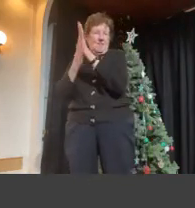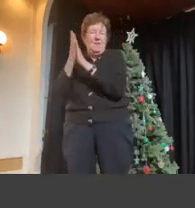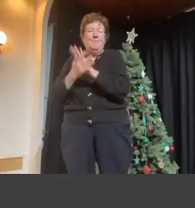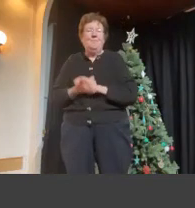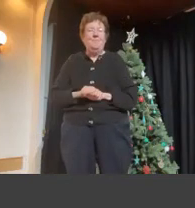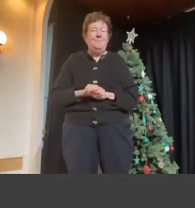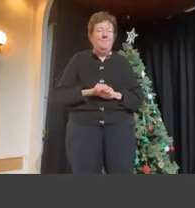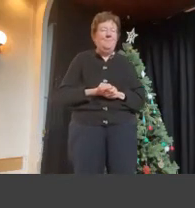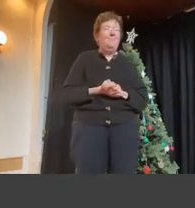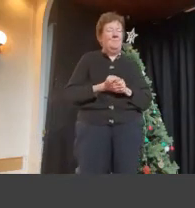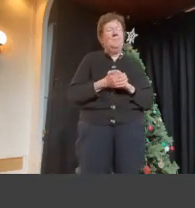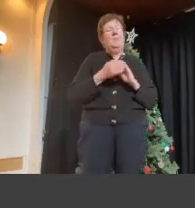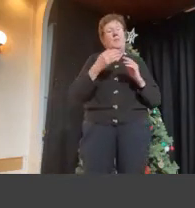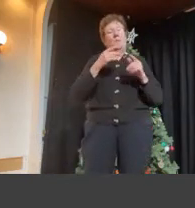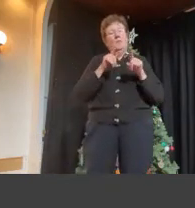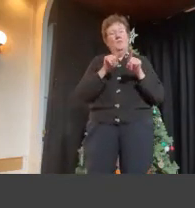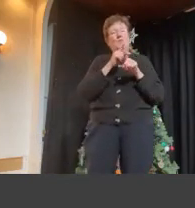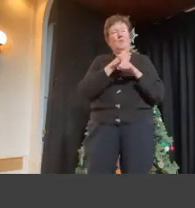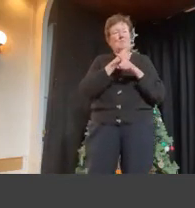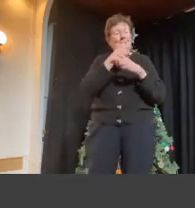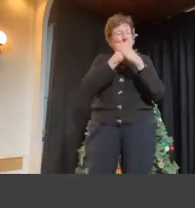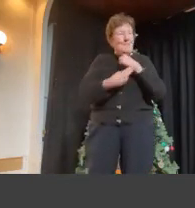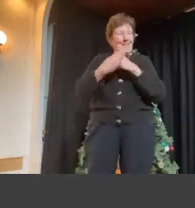also bilingual education.